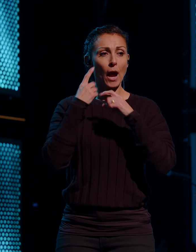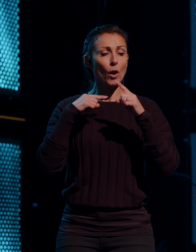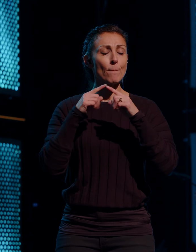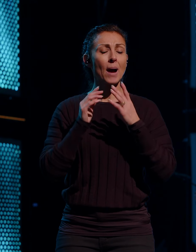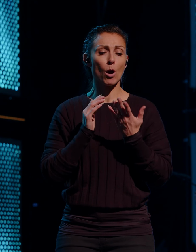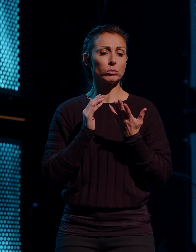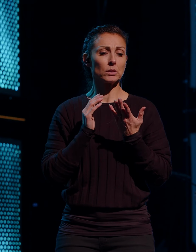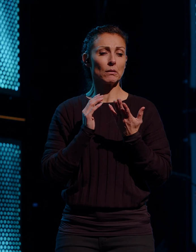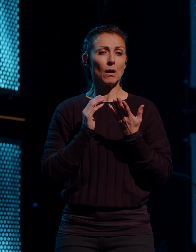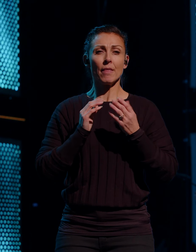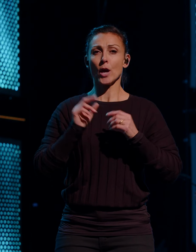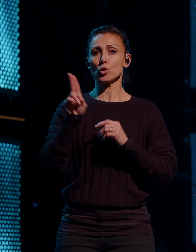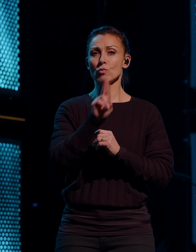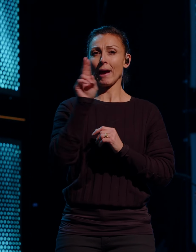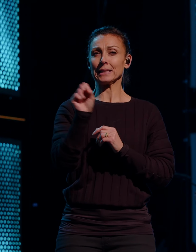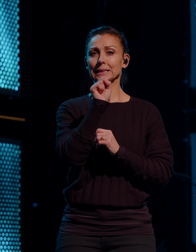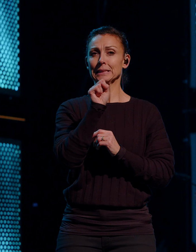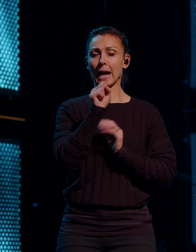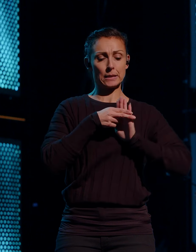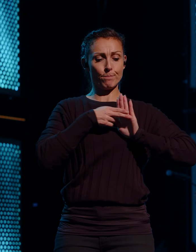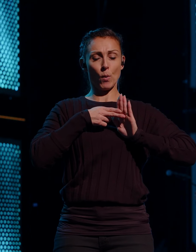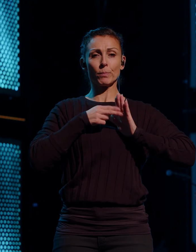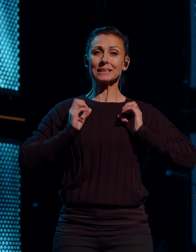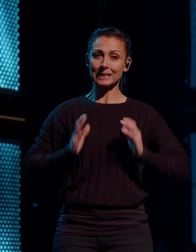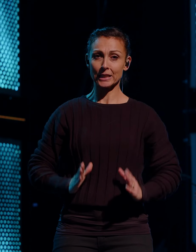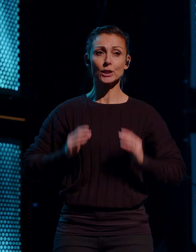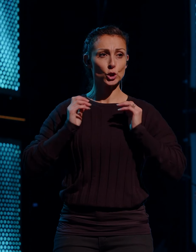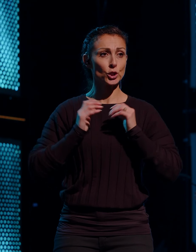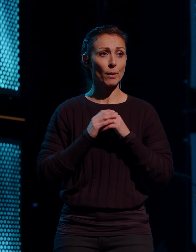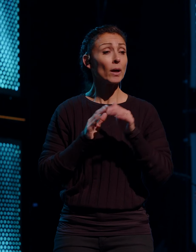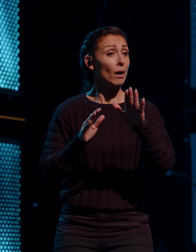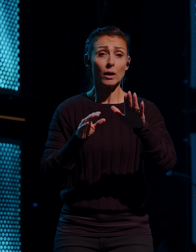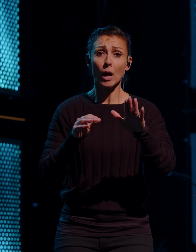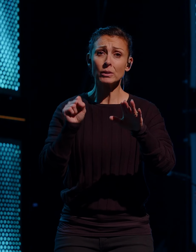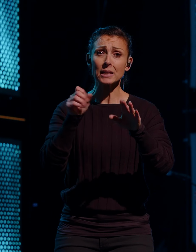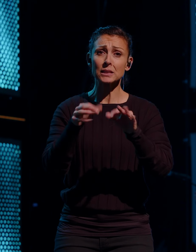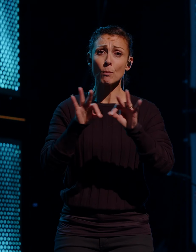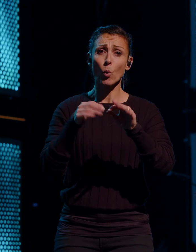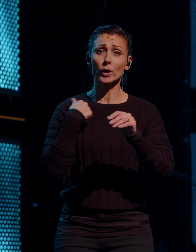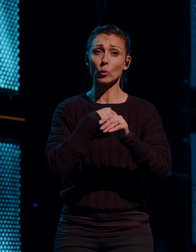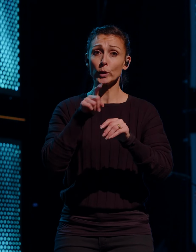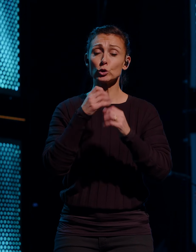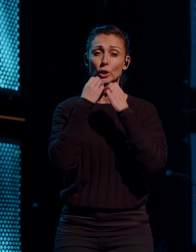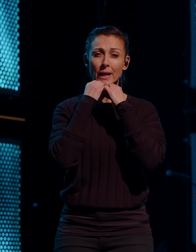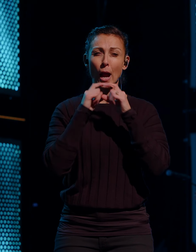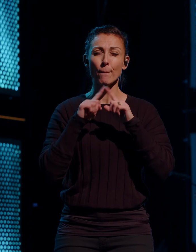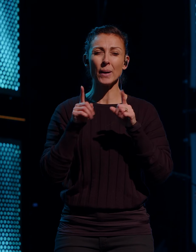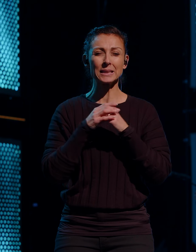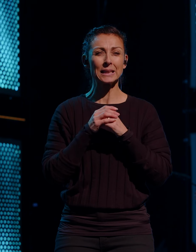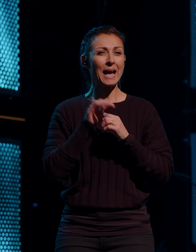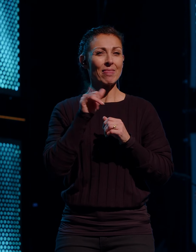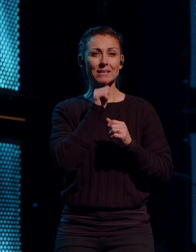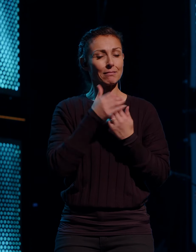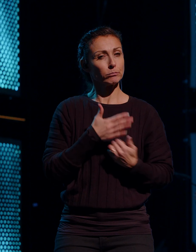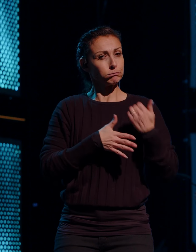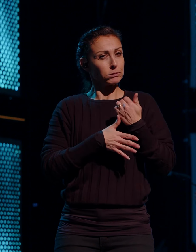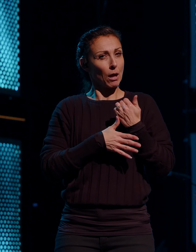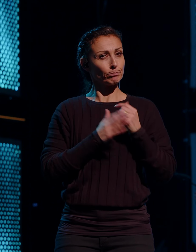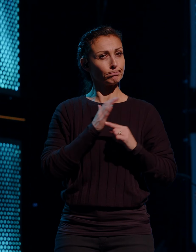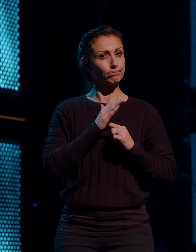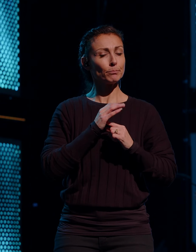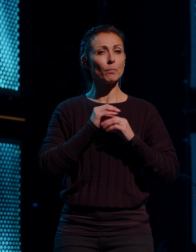There's a responsibility there. But with Paul and Silas, they allowed these things to happen knowing that God was guiding them every step of